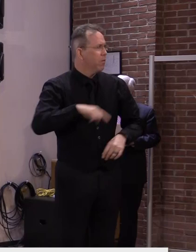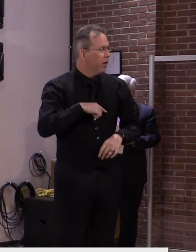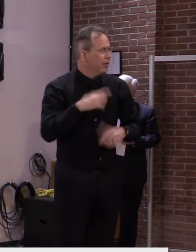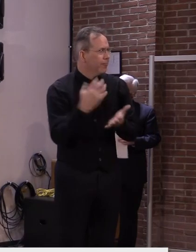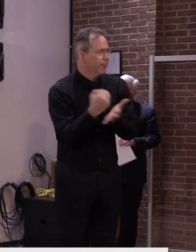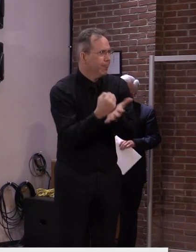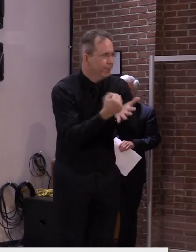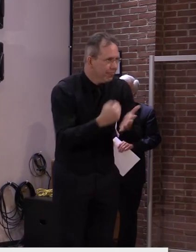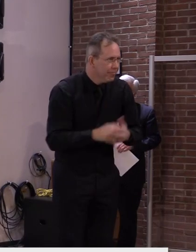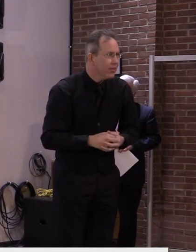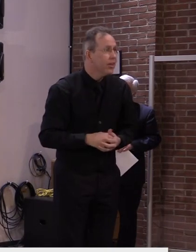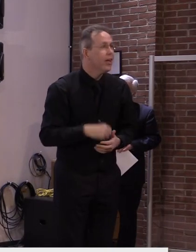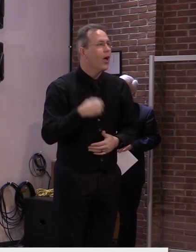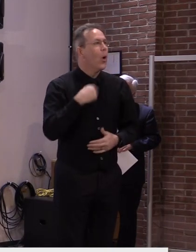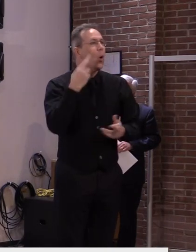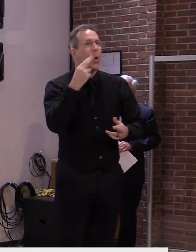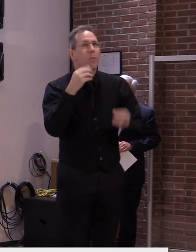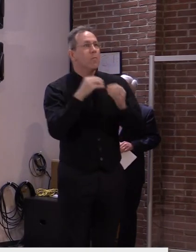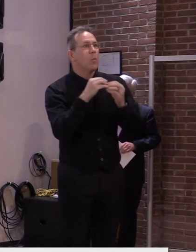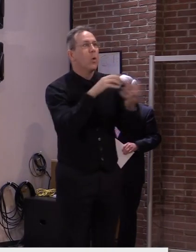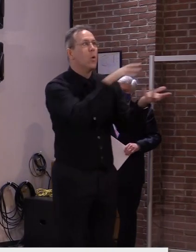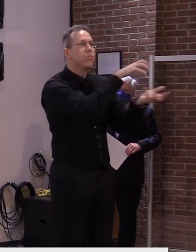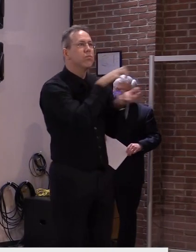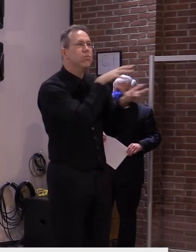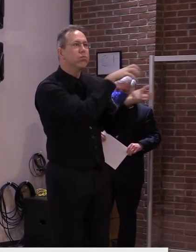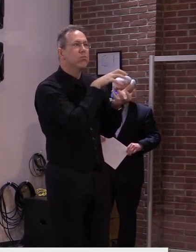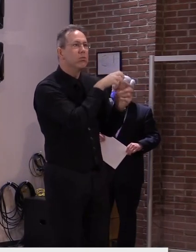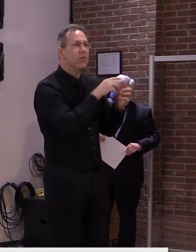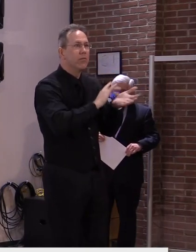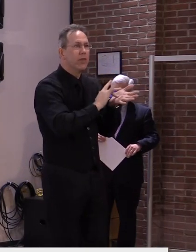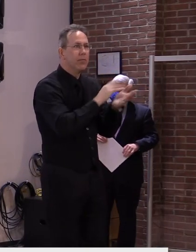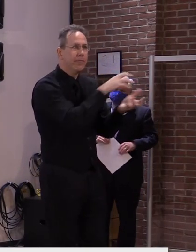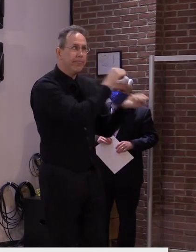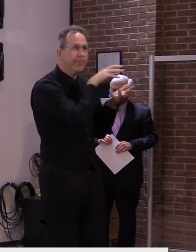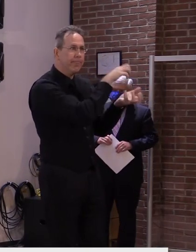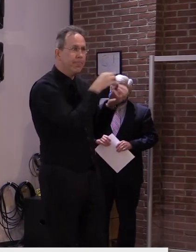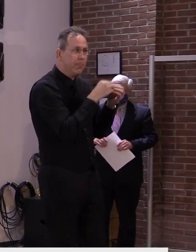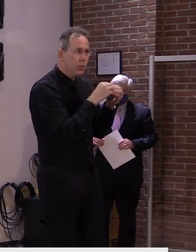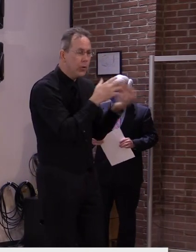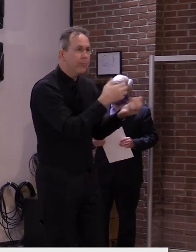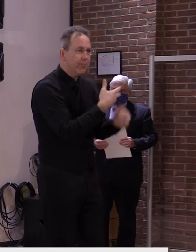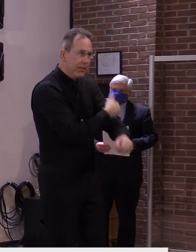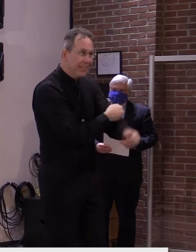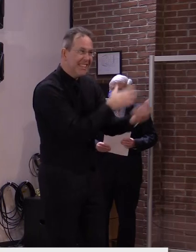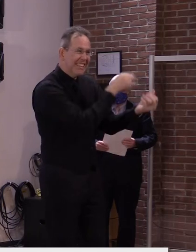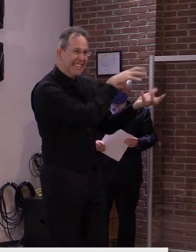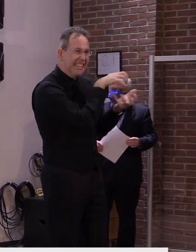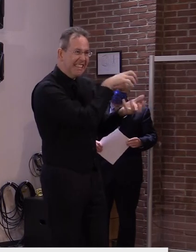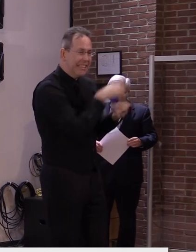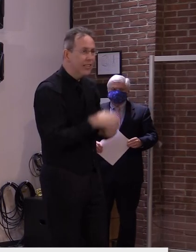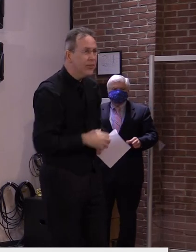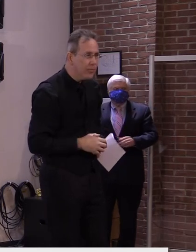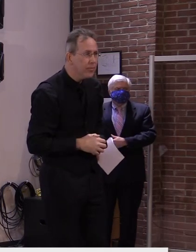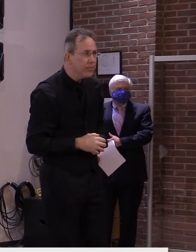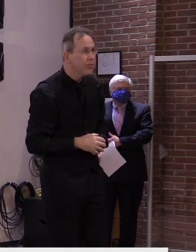increased supply and approval of new vaccines. I also want to reiterate another point once